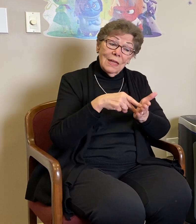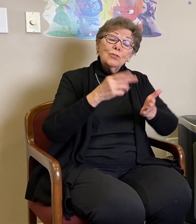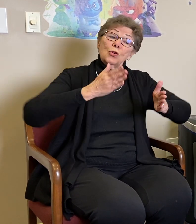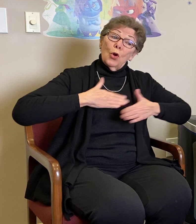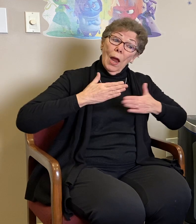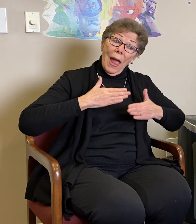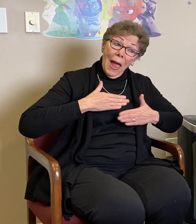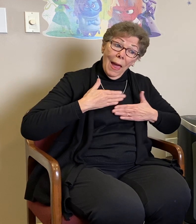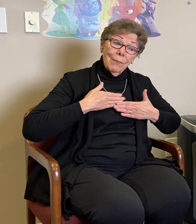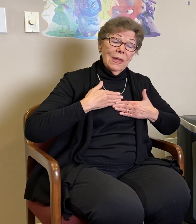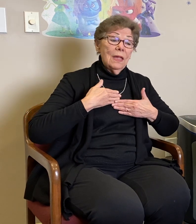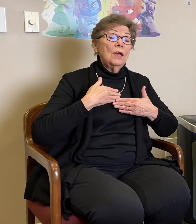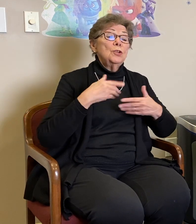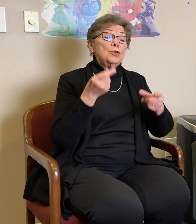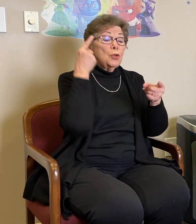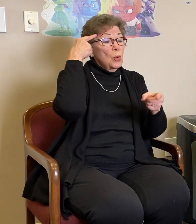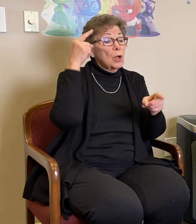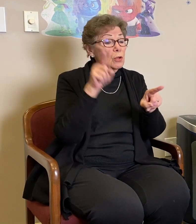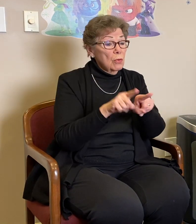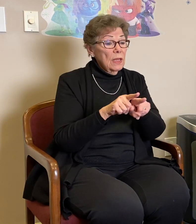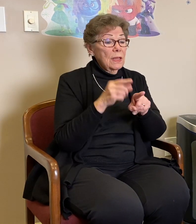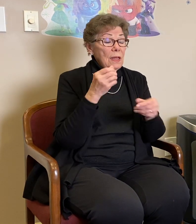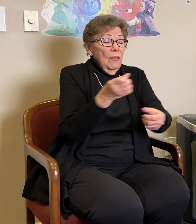hug or kiss.